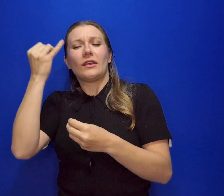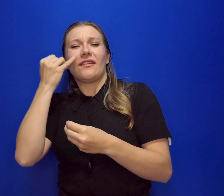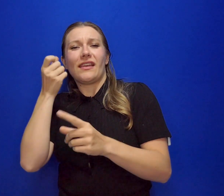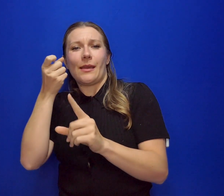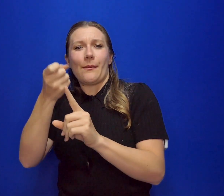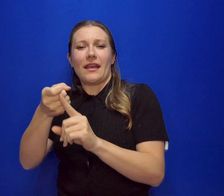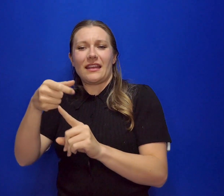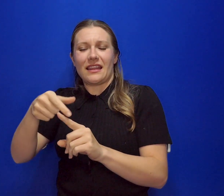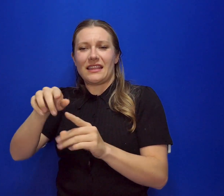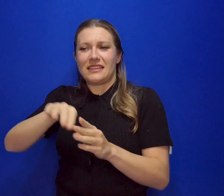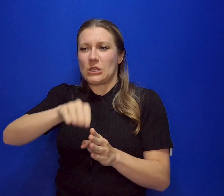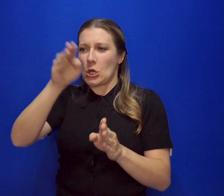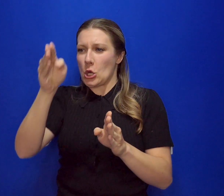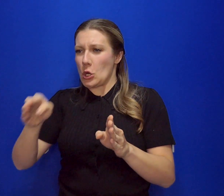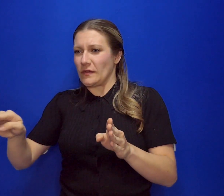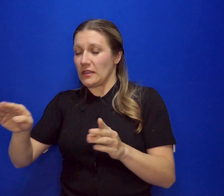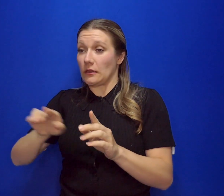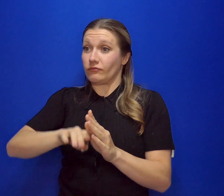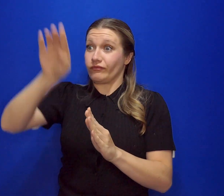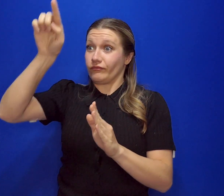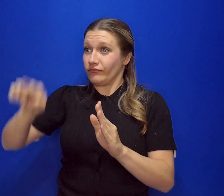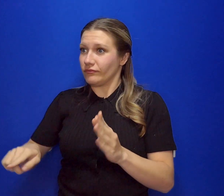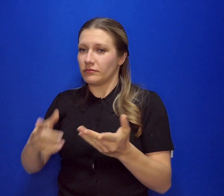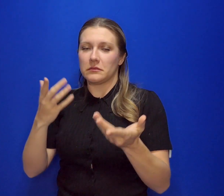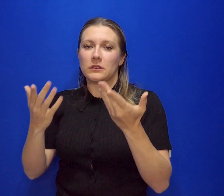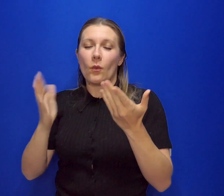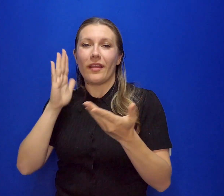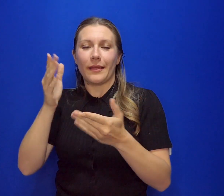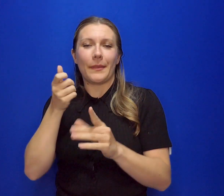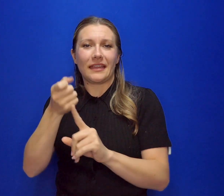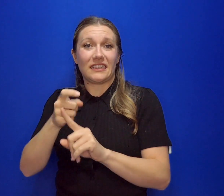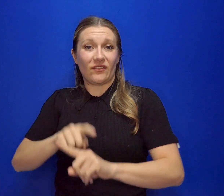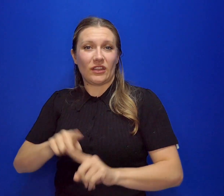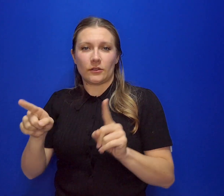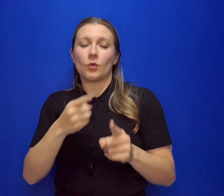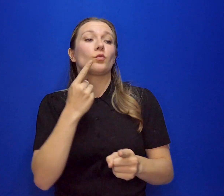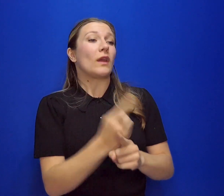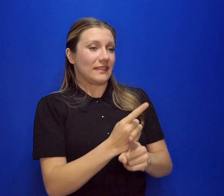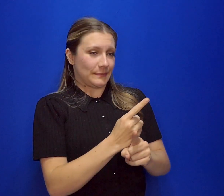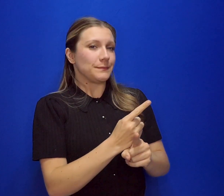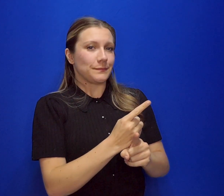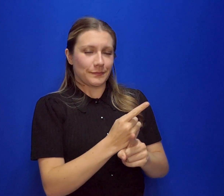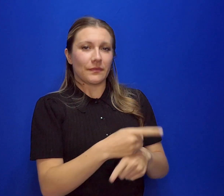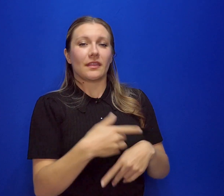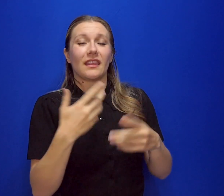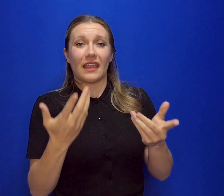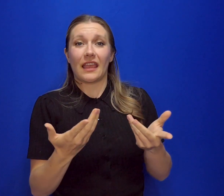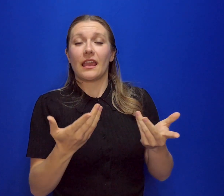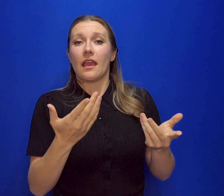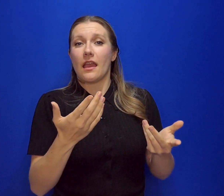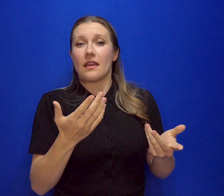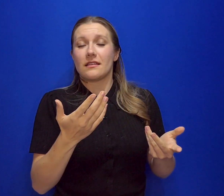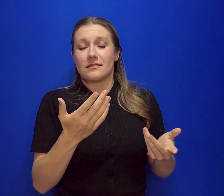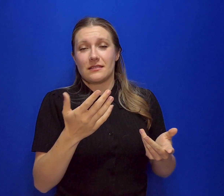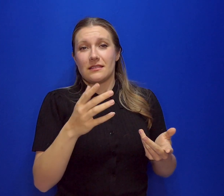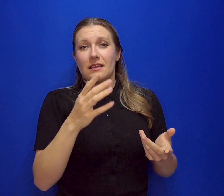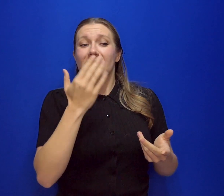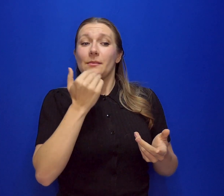impacted these bell curves that I'm seeing on my CGM or these numbers I'm seeing on my meter, right? It is. I mean, diabetes, I've thought for a really